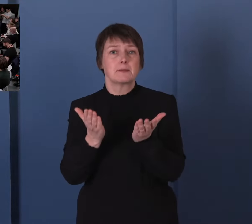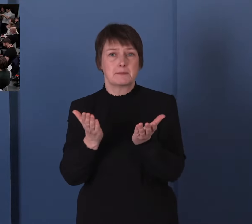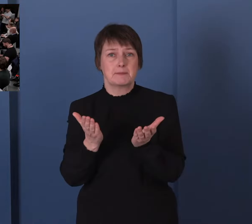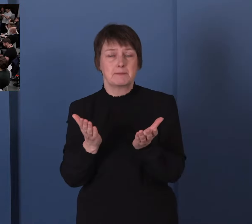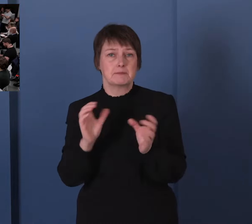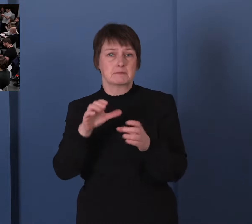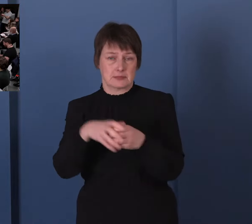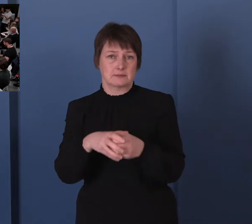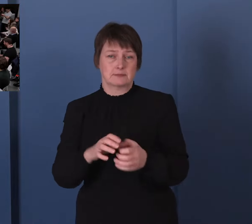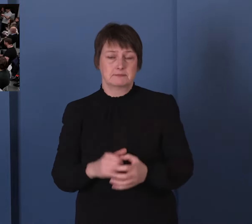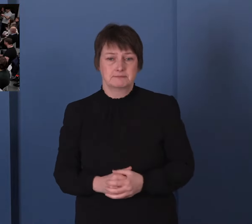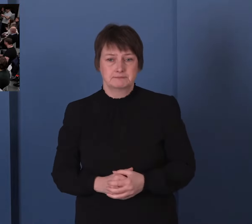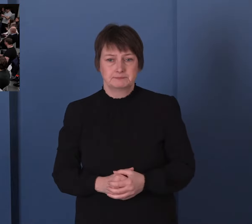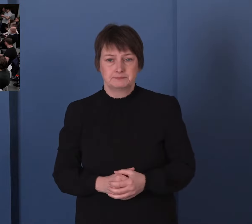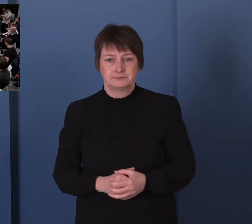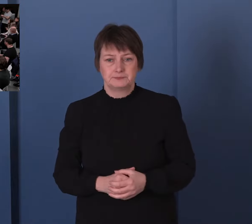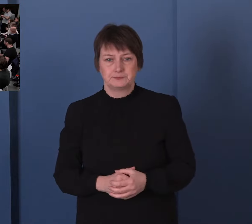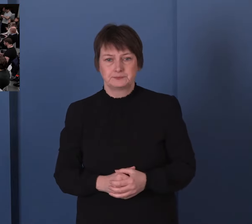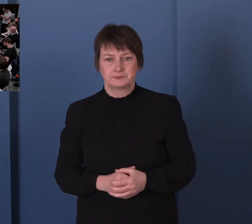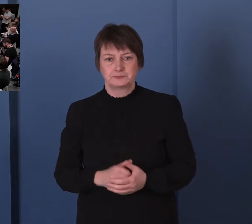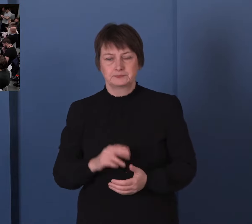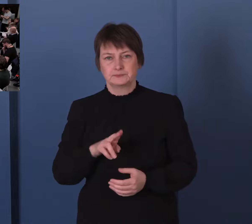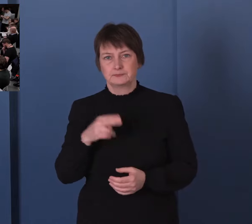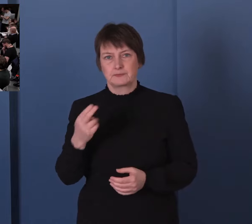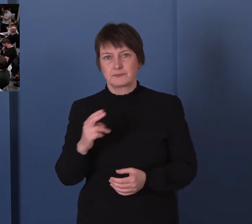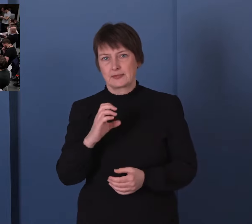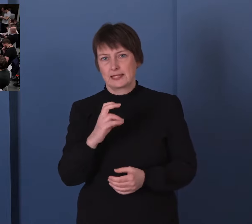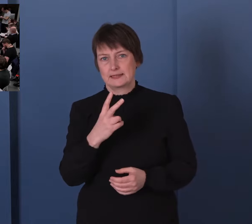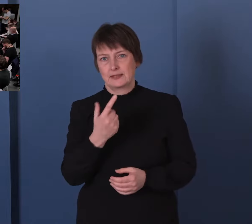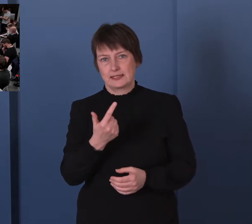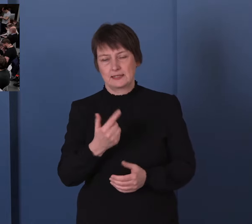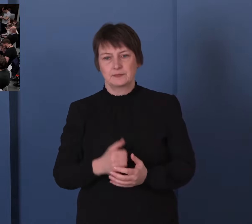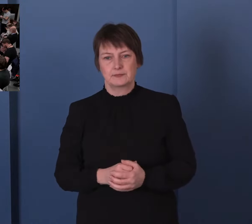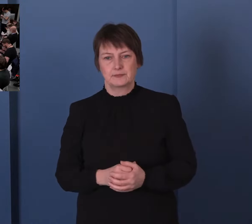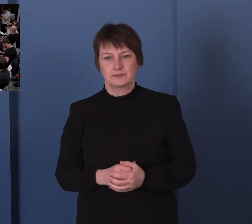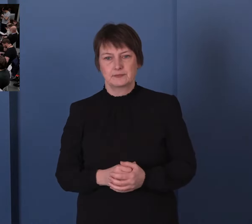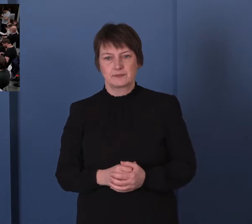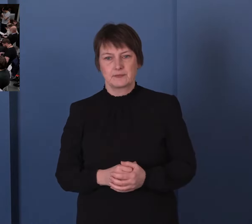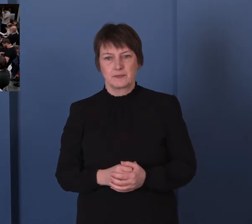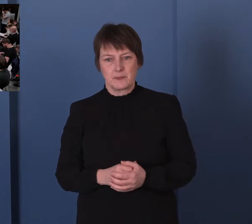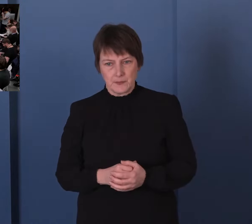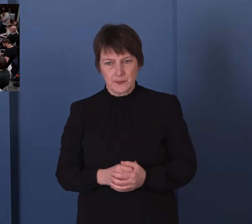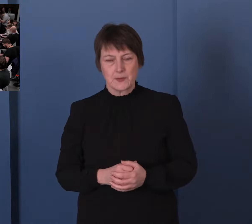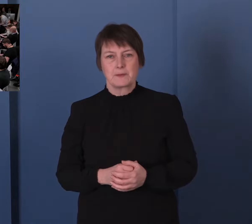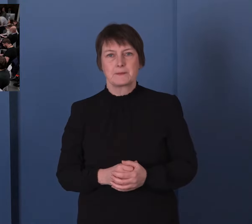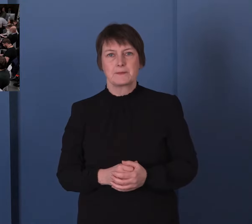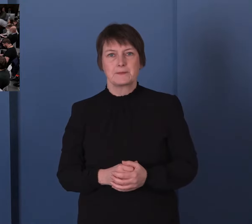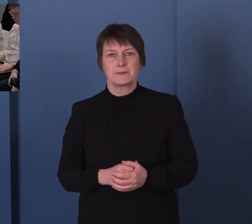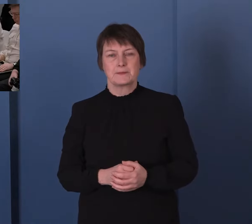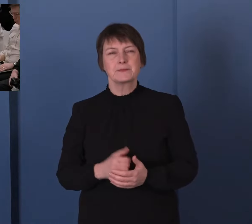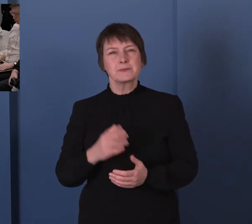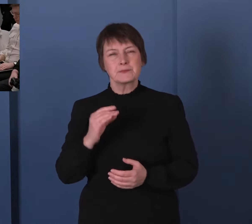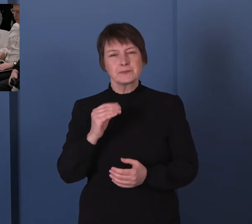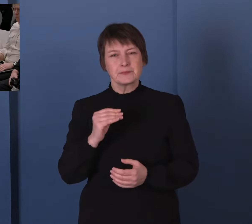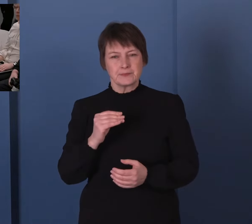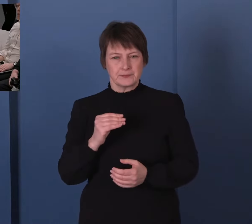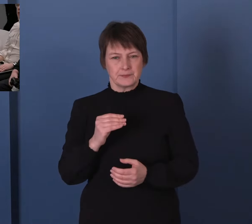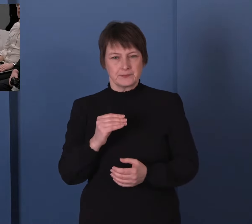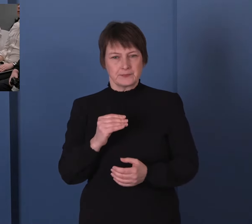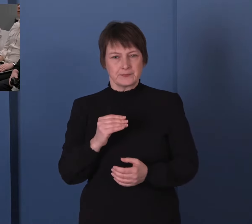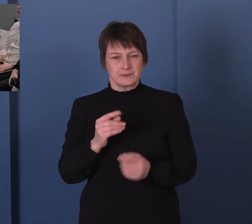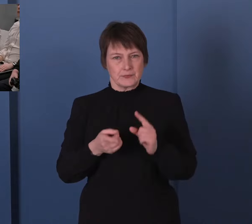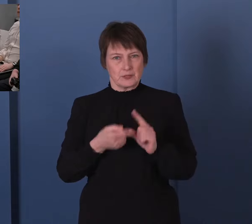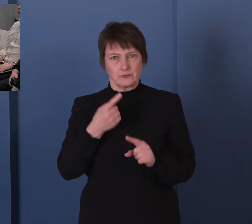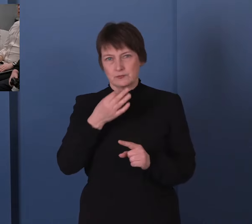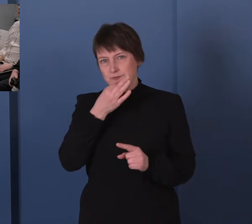Yeah, next question, SVT in green. Yes, my name is Julia Lindvall. I'm from the Swedish television. First, a question to